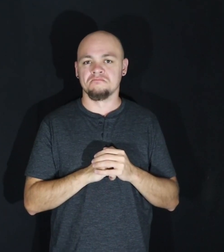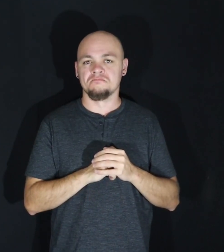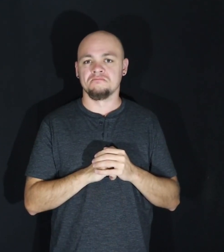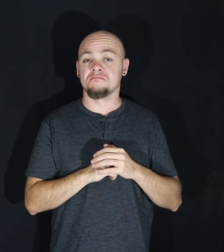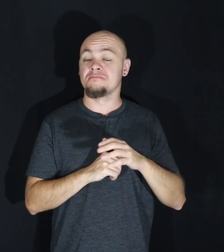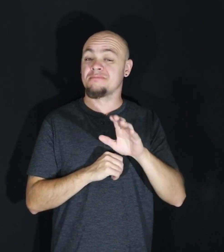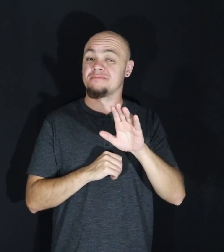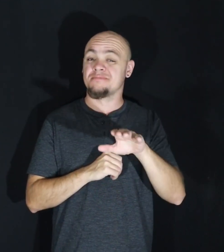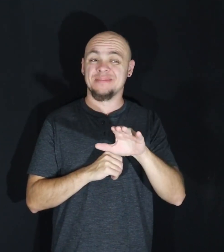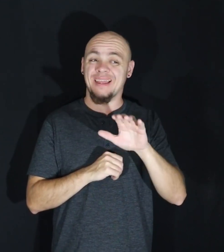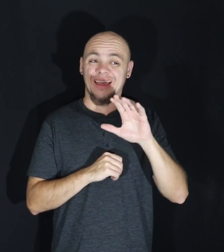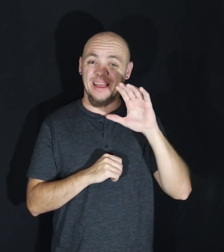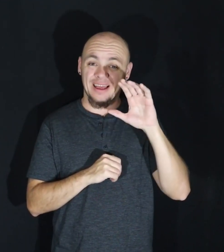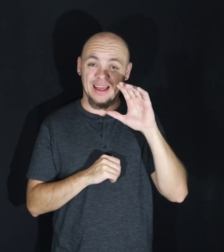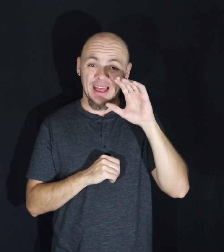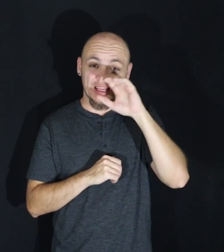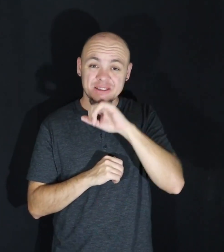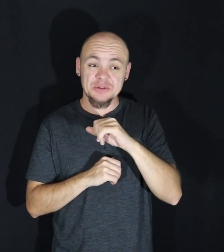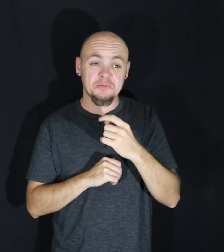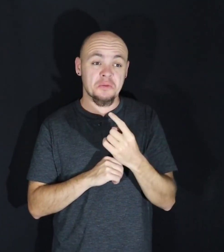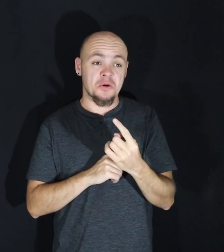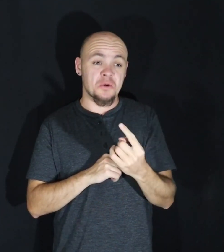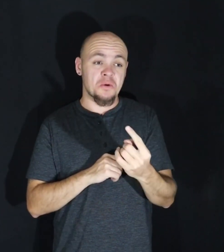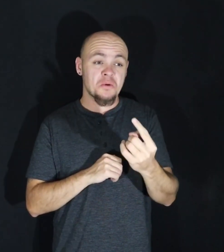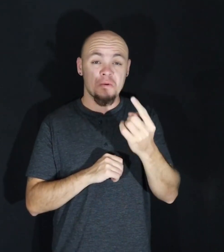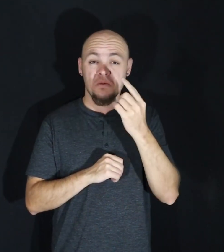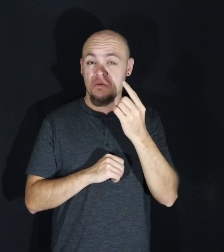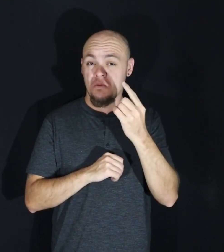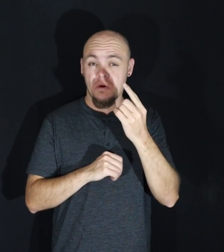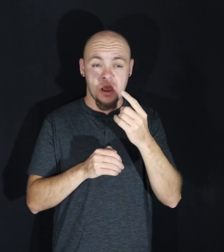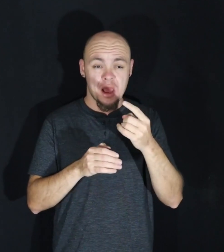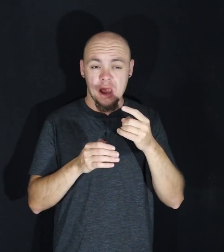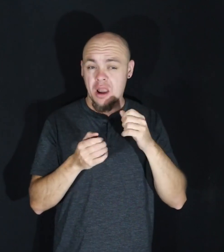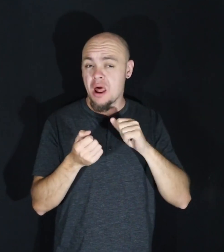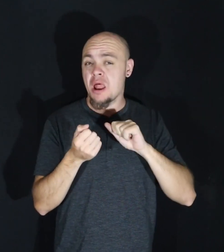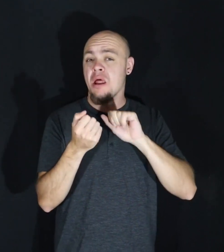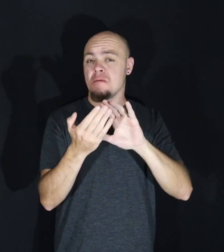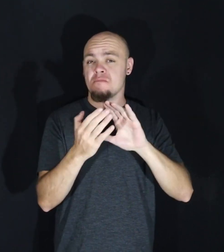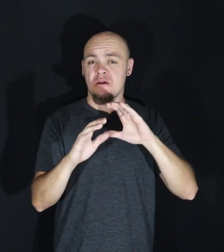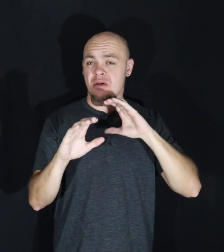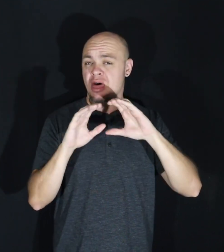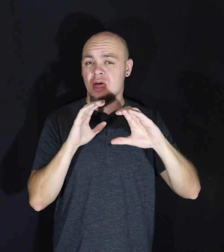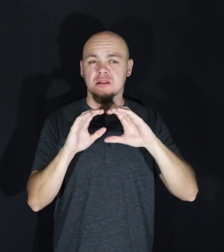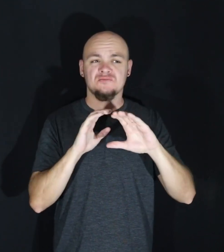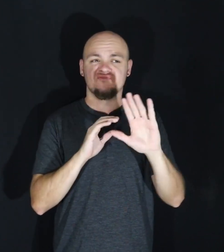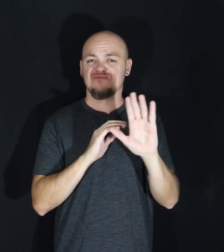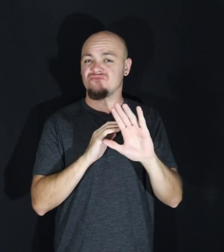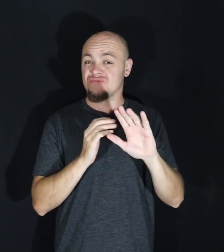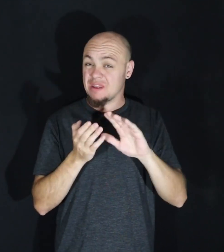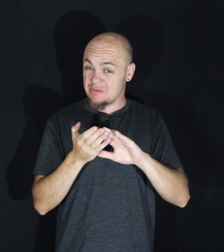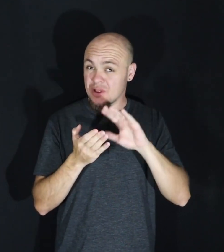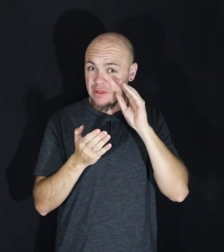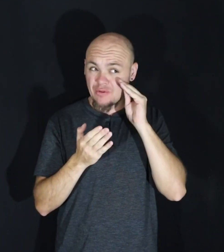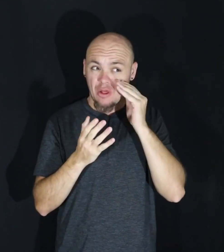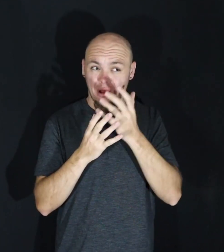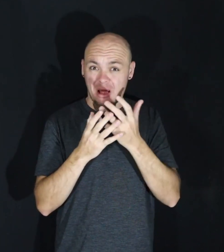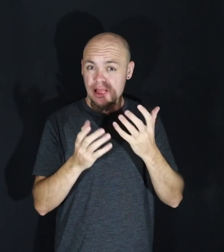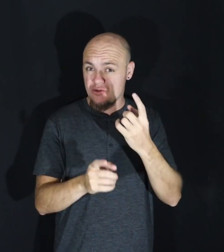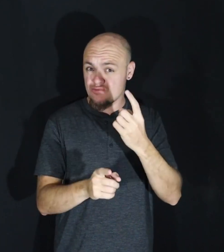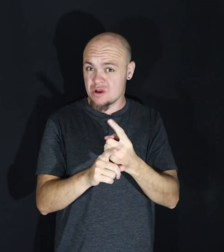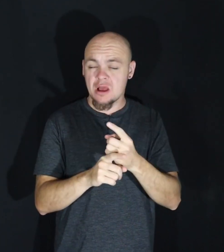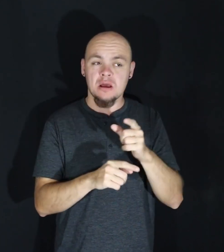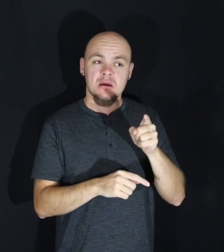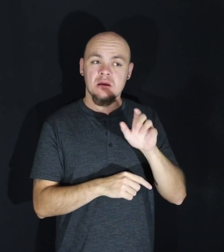We mustn't assume there's only one way to have a conversation, but we have so much to learn, don't we?